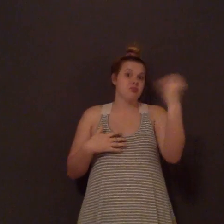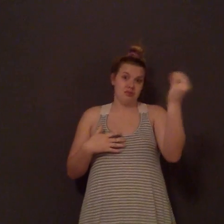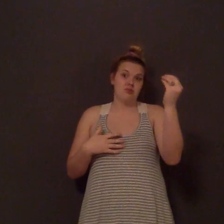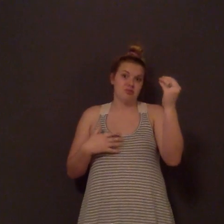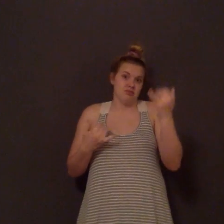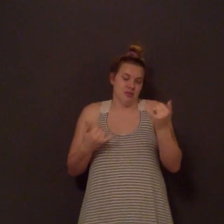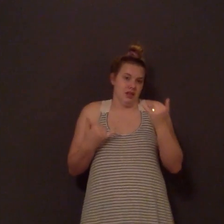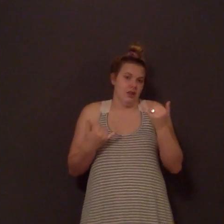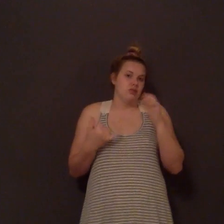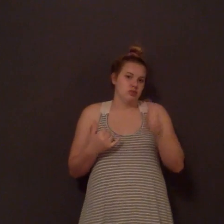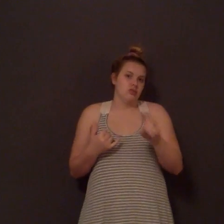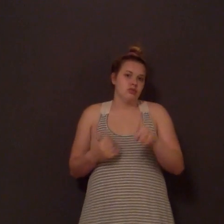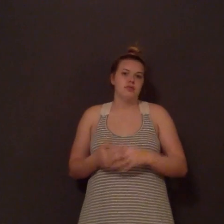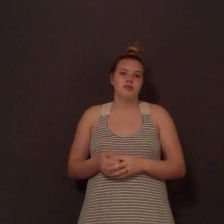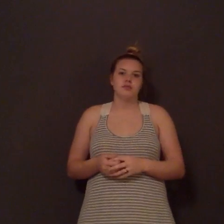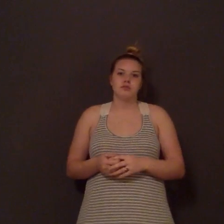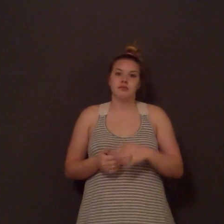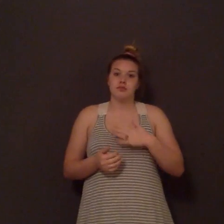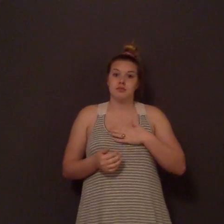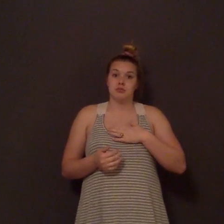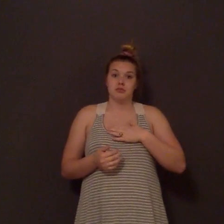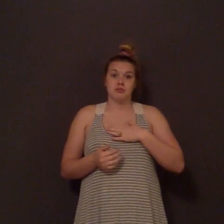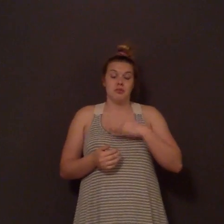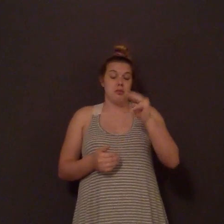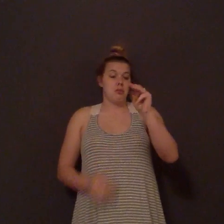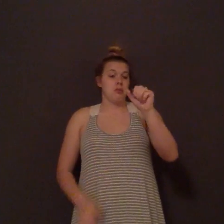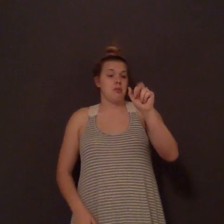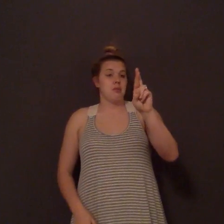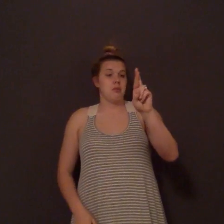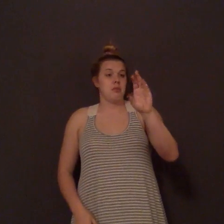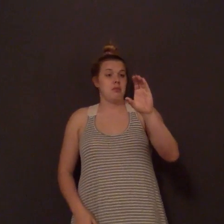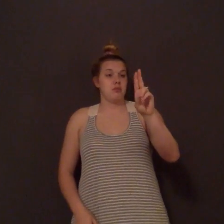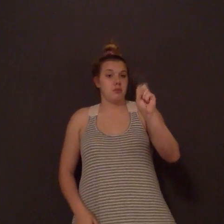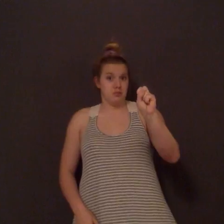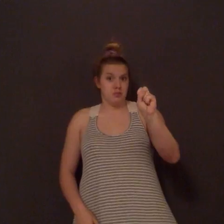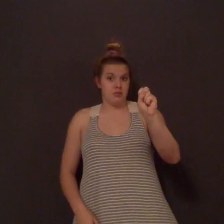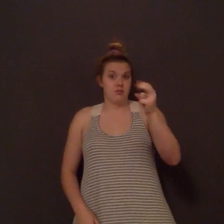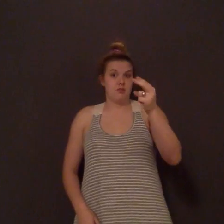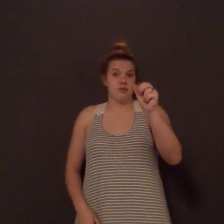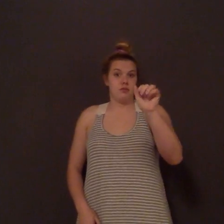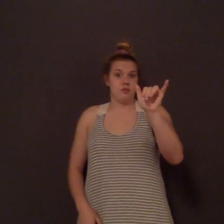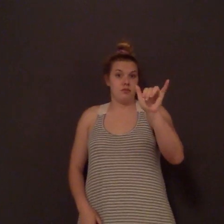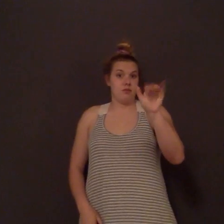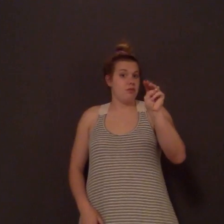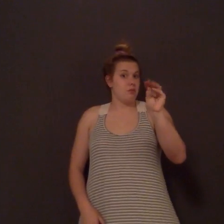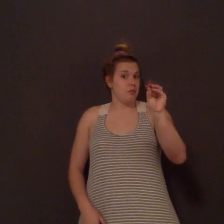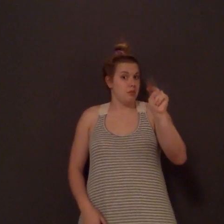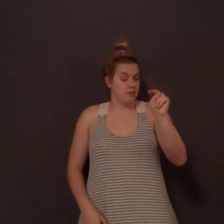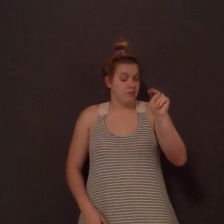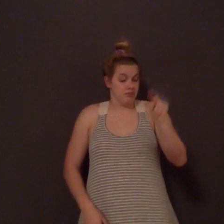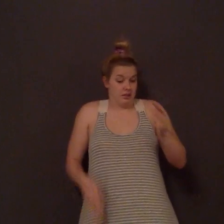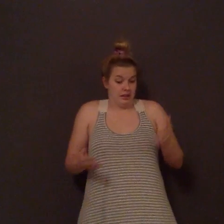I am your humble pilot, Professor Marcus Kamen. Out in the hall, behind my back, you can call me anything you like. But in here, I would